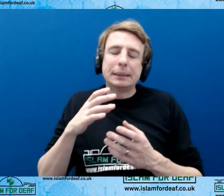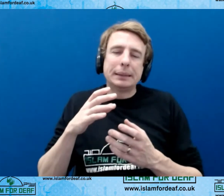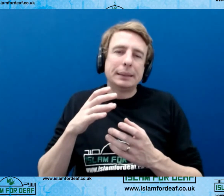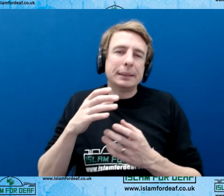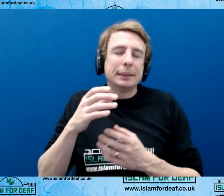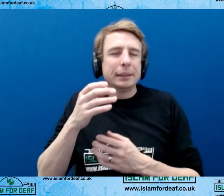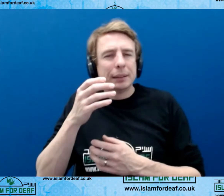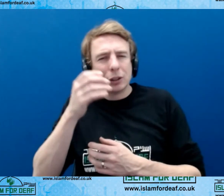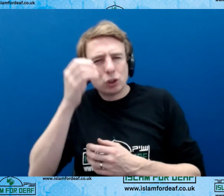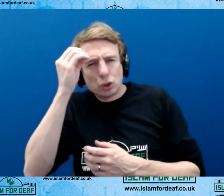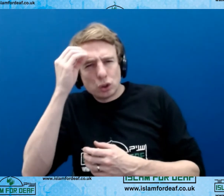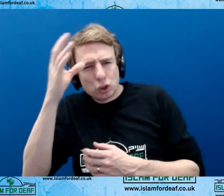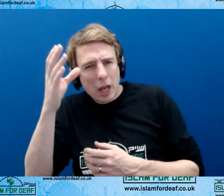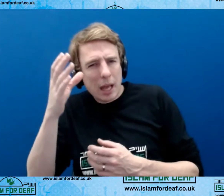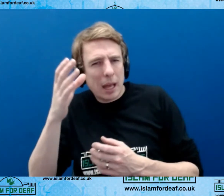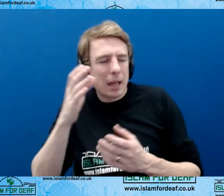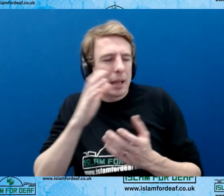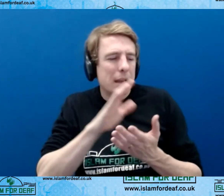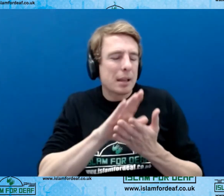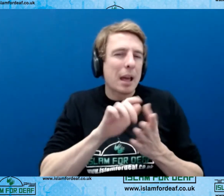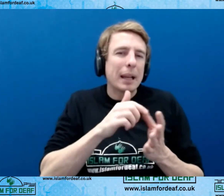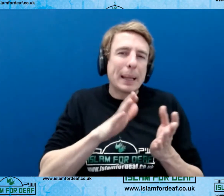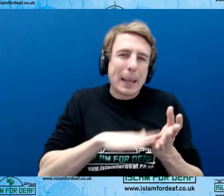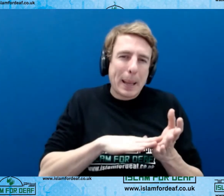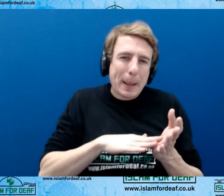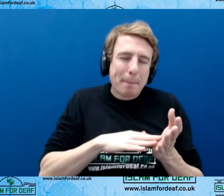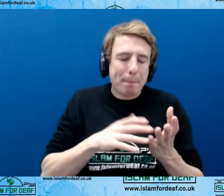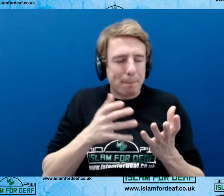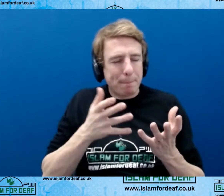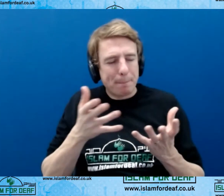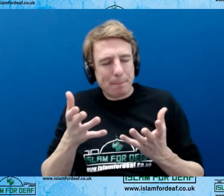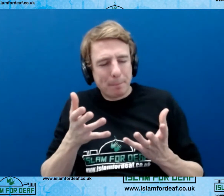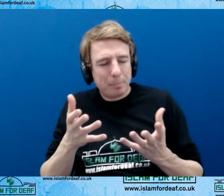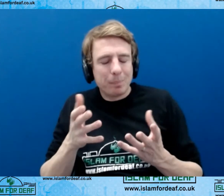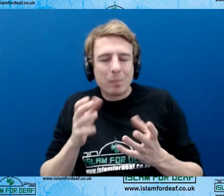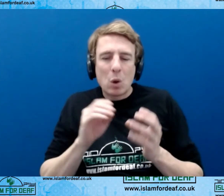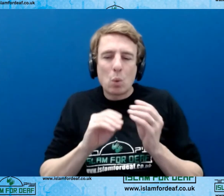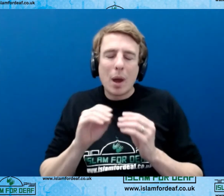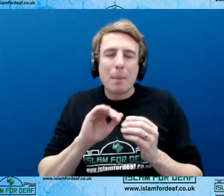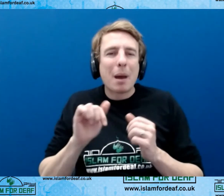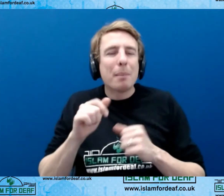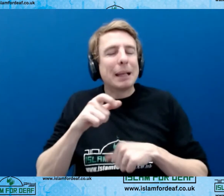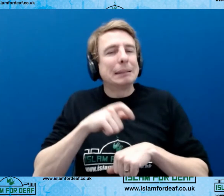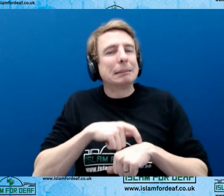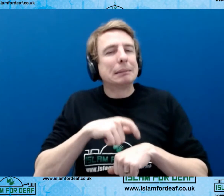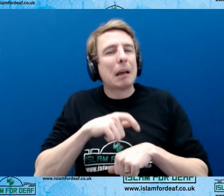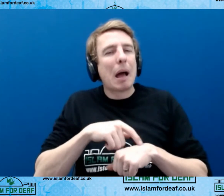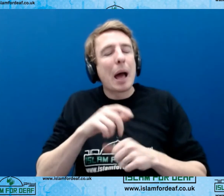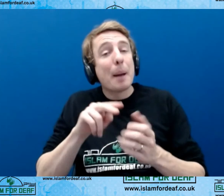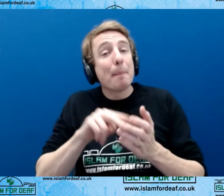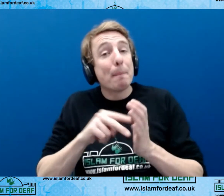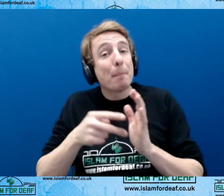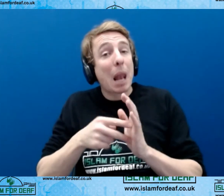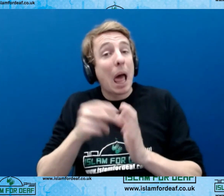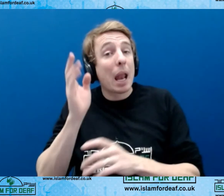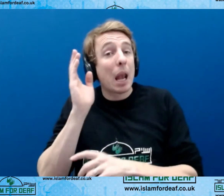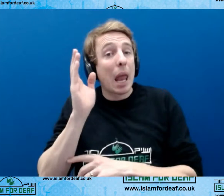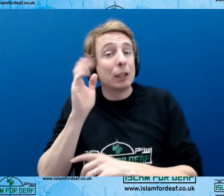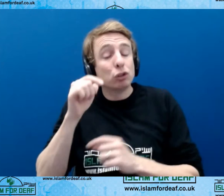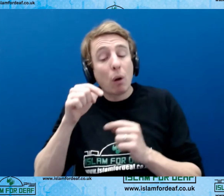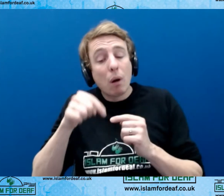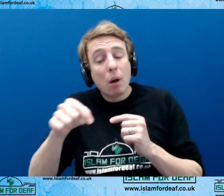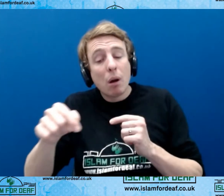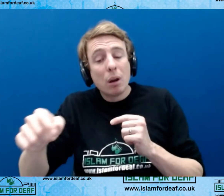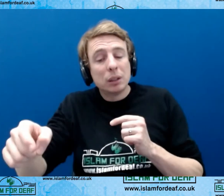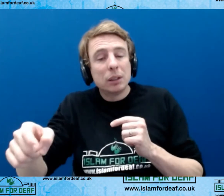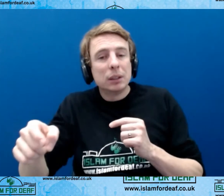whether we simply carry on with the timetable of lessons or we make an adjustment to the lessons so that we complete the